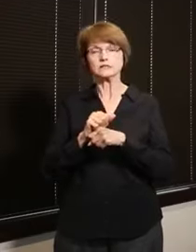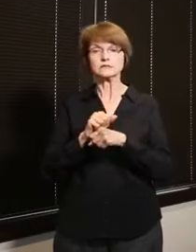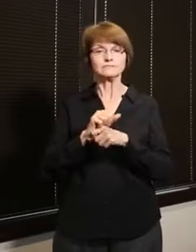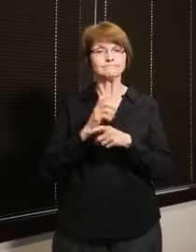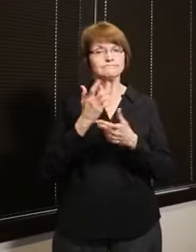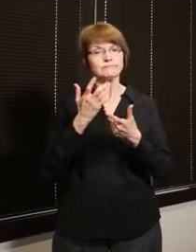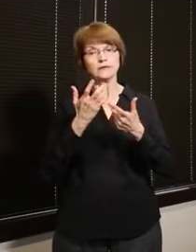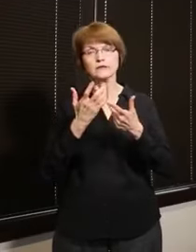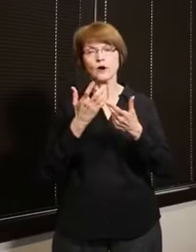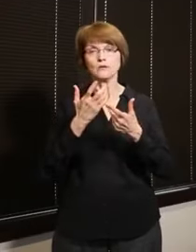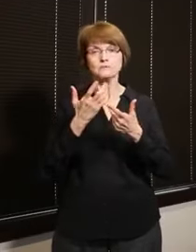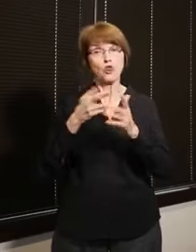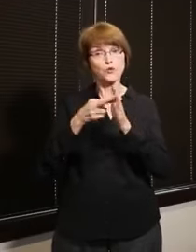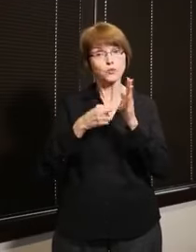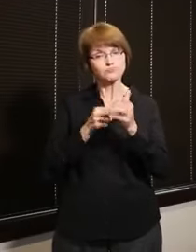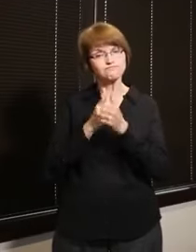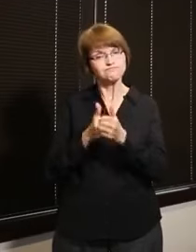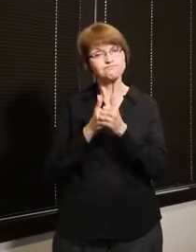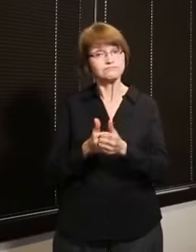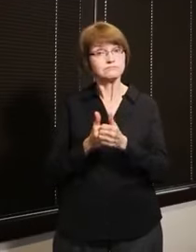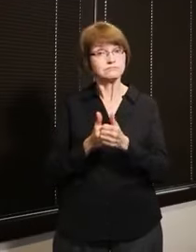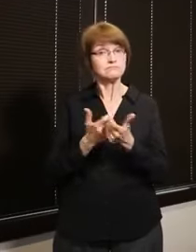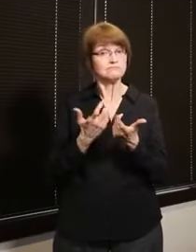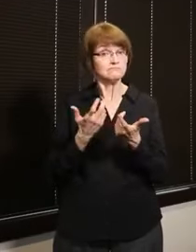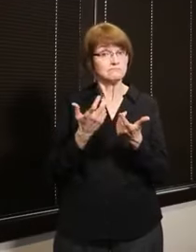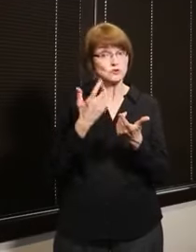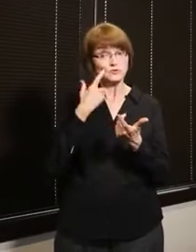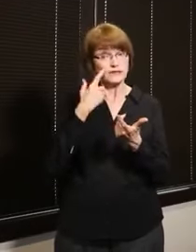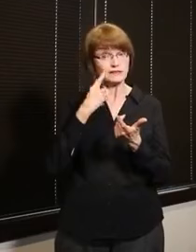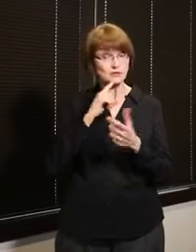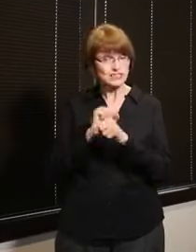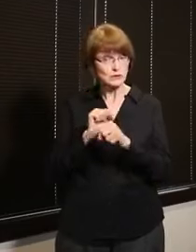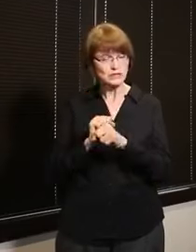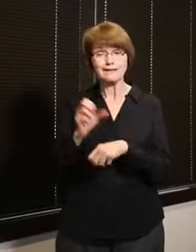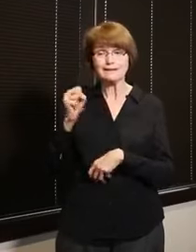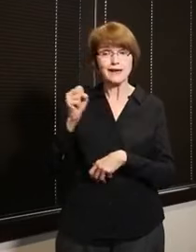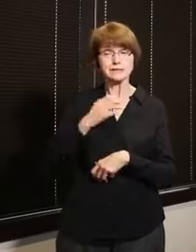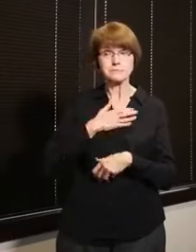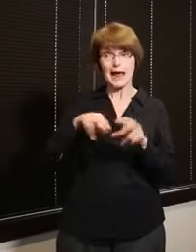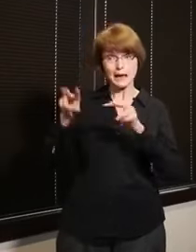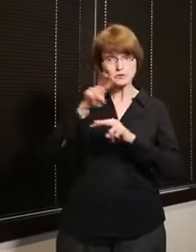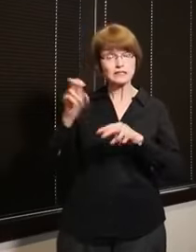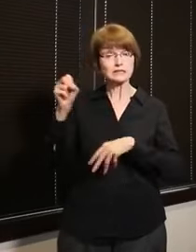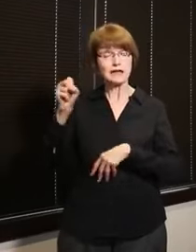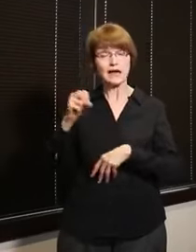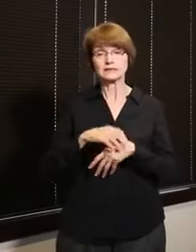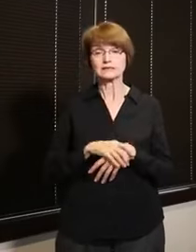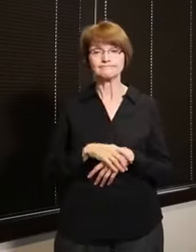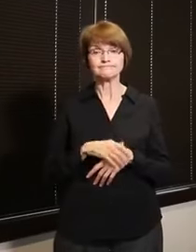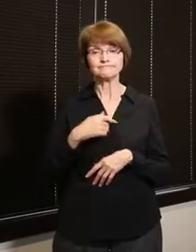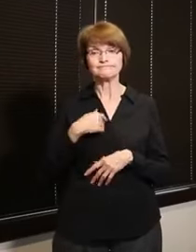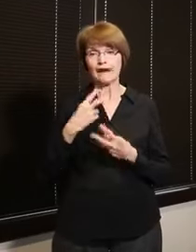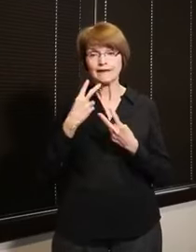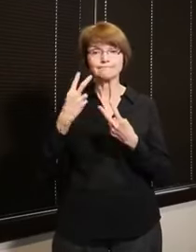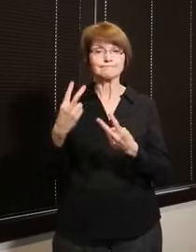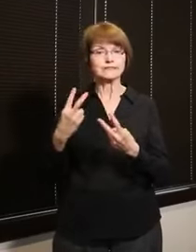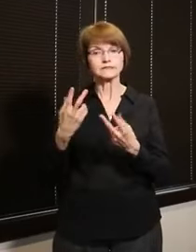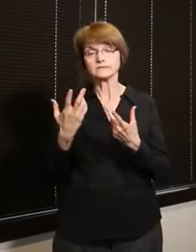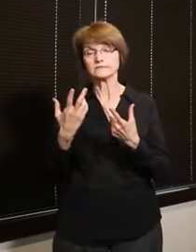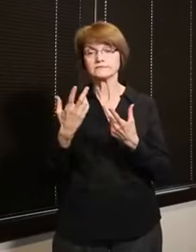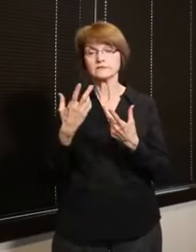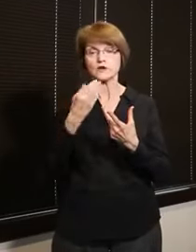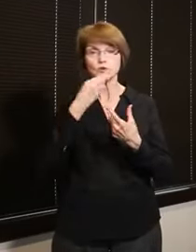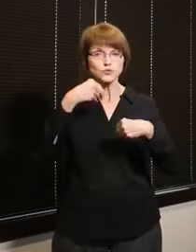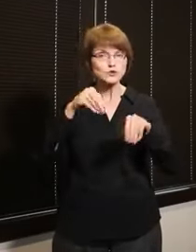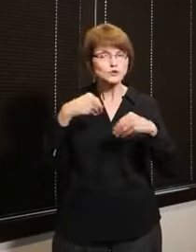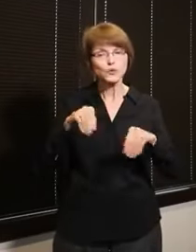practices? I do, just from my own observations, I do. So I go, to the grocery